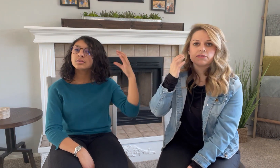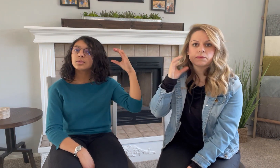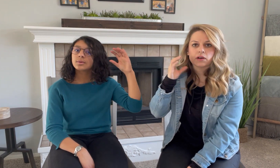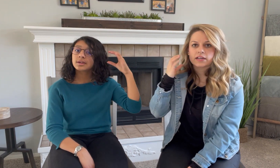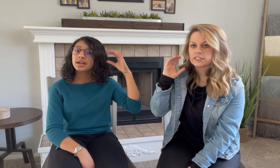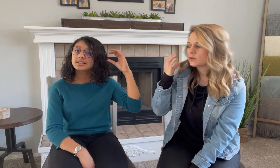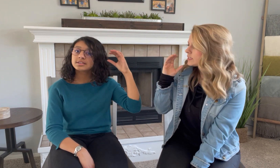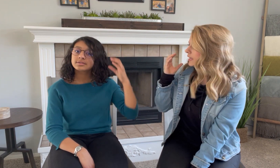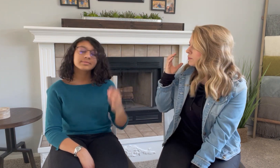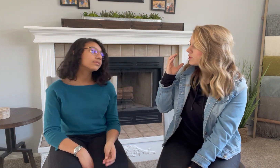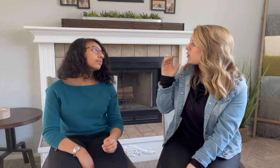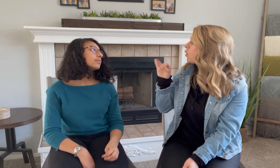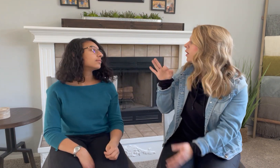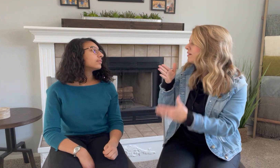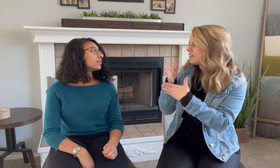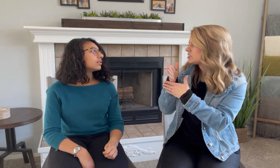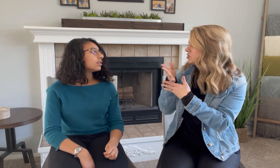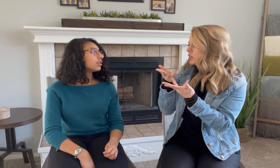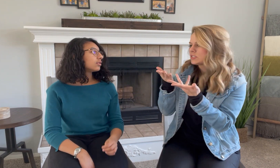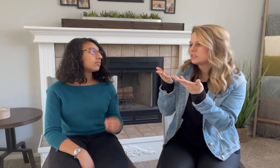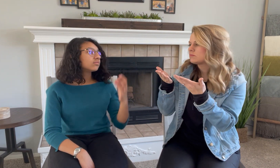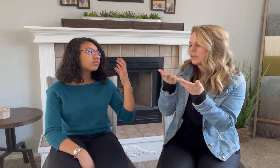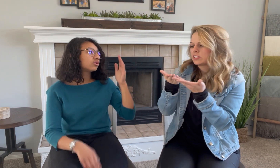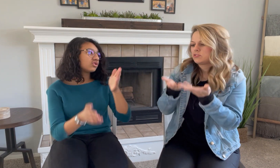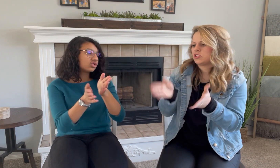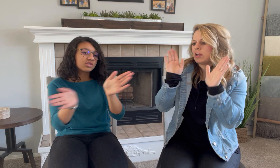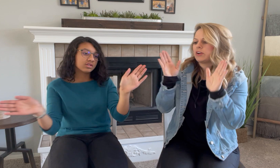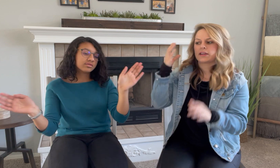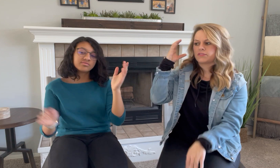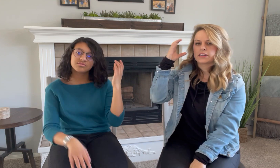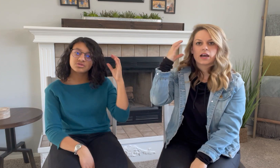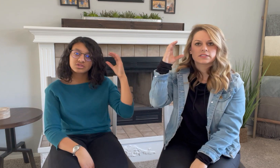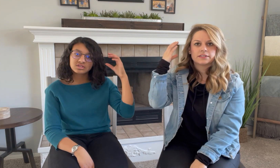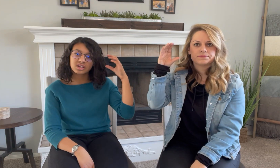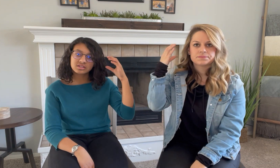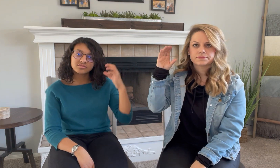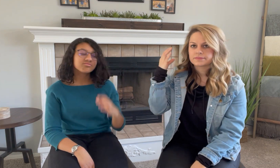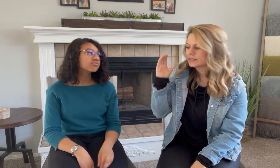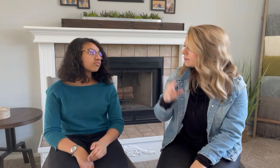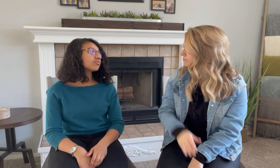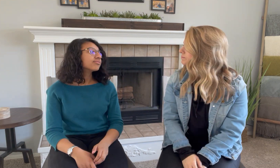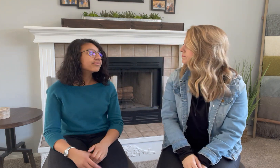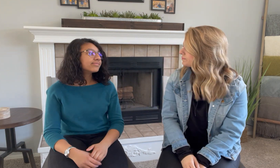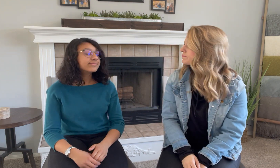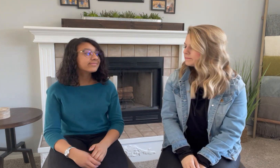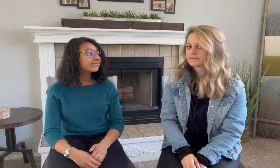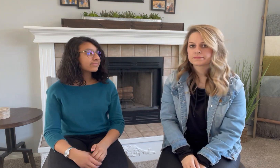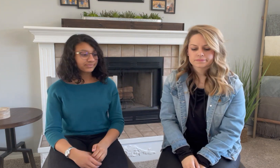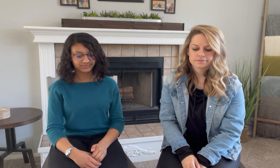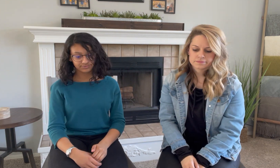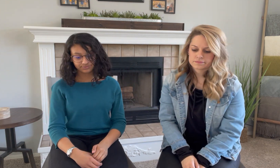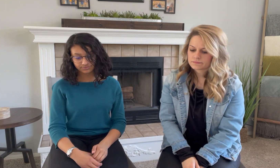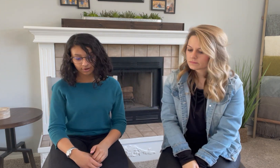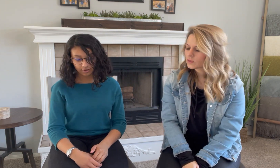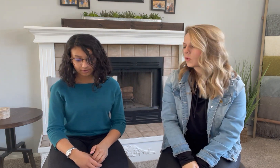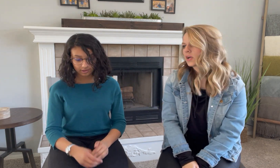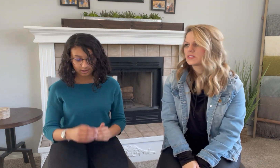female cousin, you can sign it below, or if it's just like generic, then cousin. Yep. Or